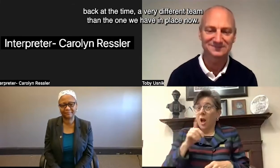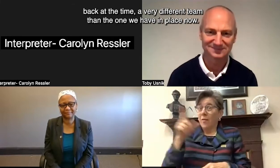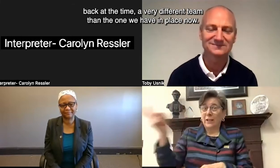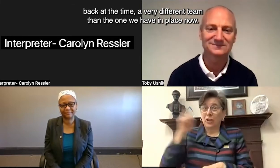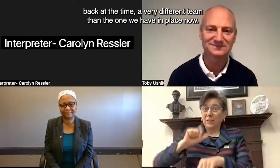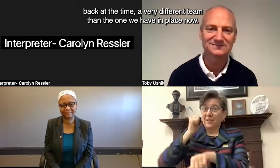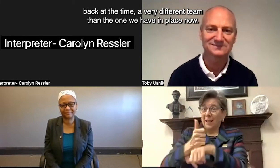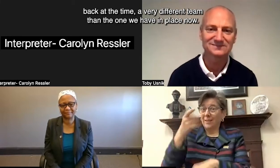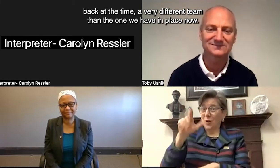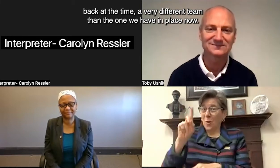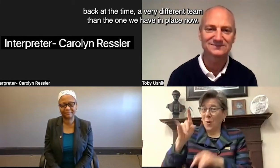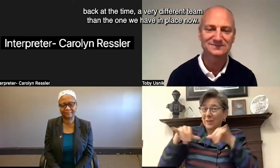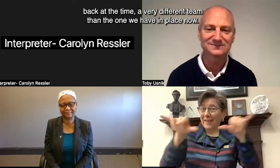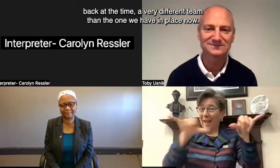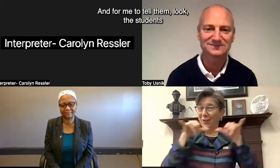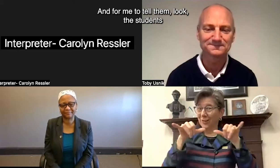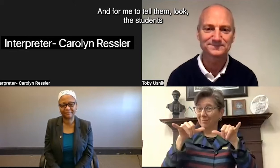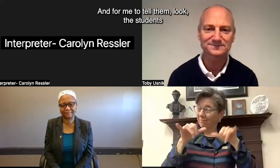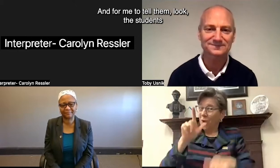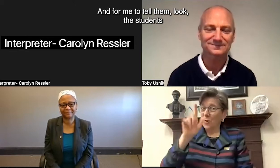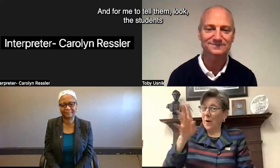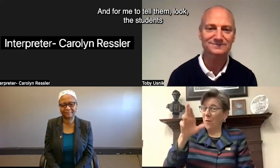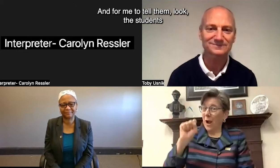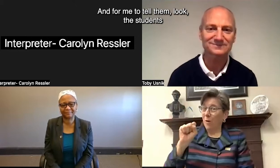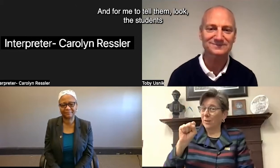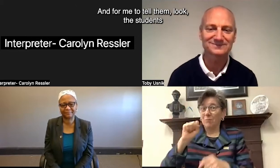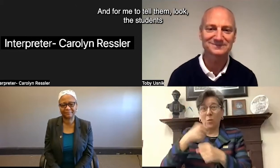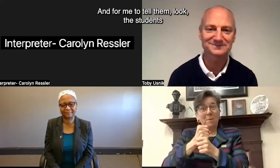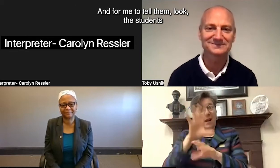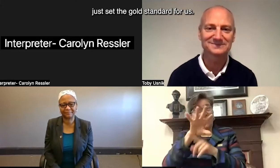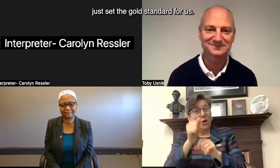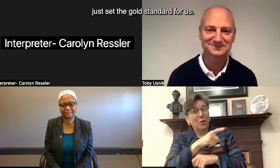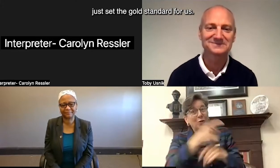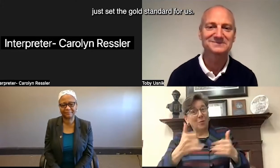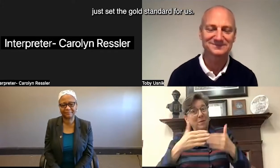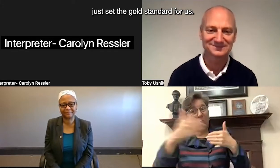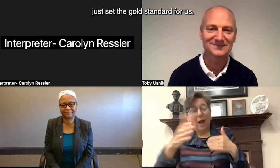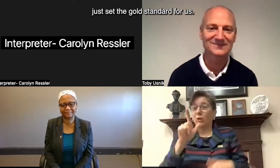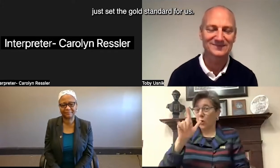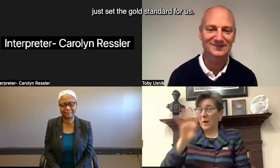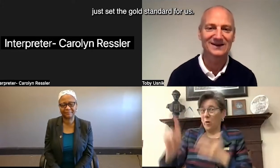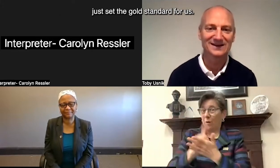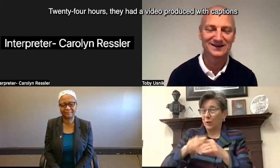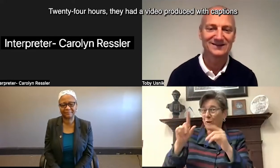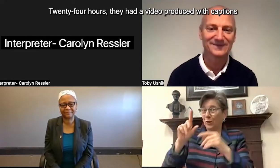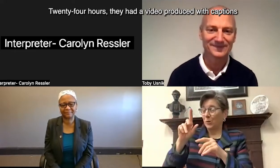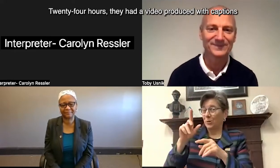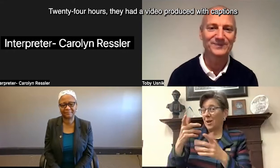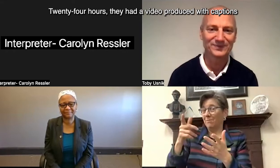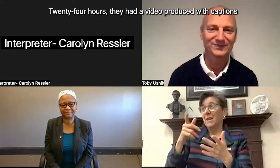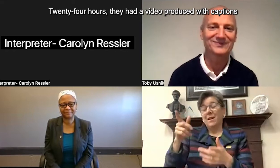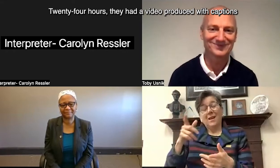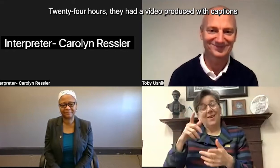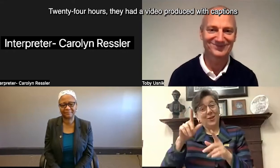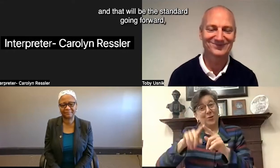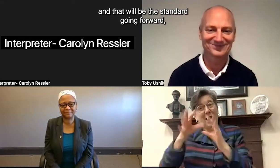place now. And for me to tell them, look, the students just set the gold standard for us. 24 hours, they had a video produced with captions, and that will be the standard